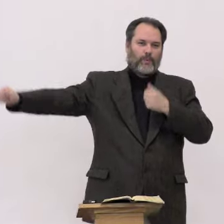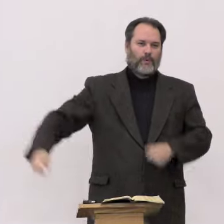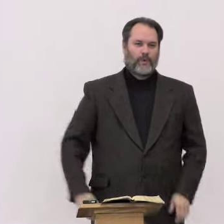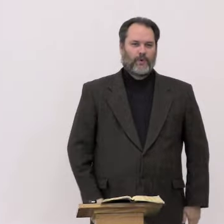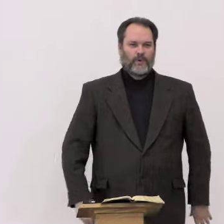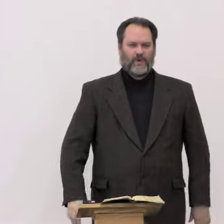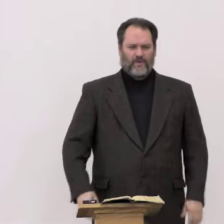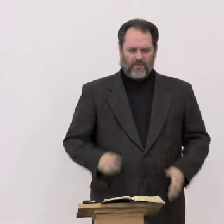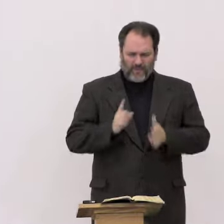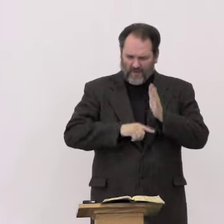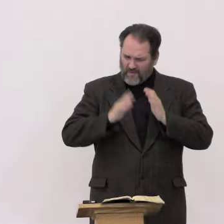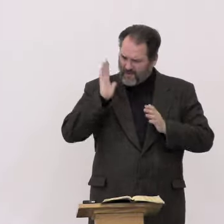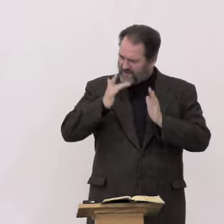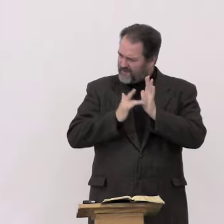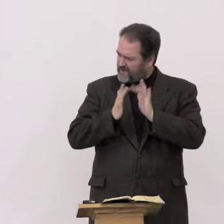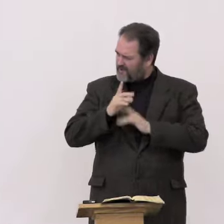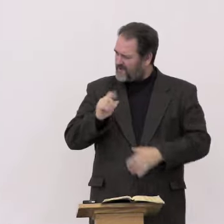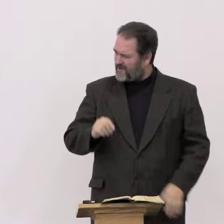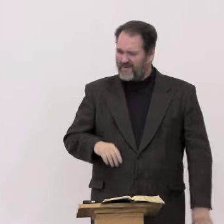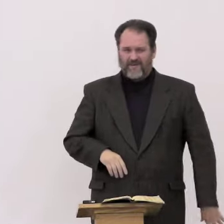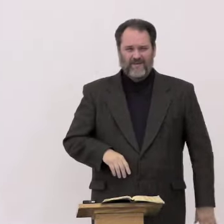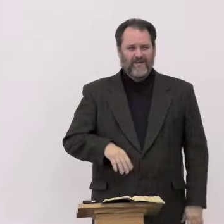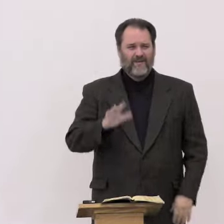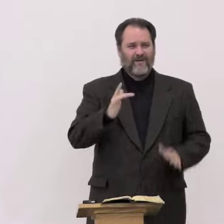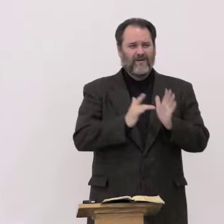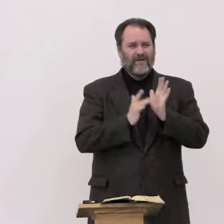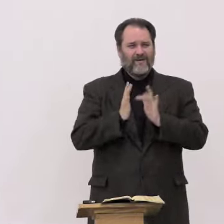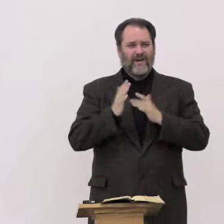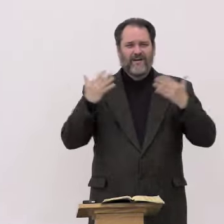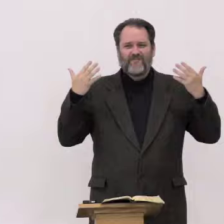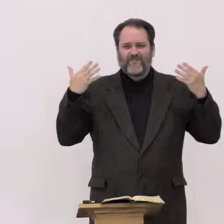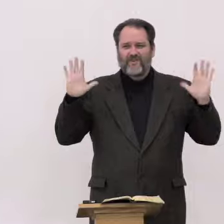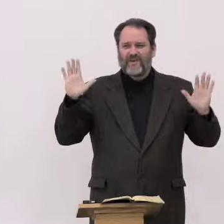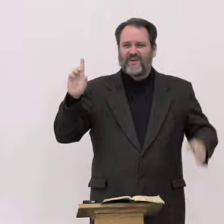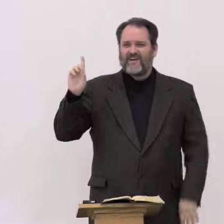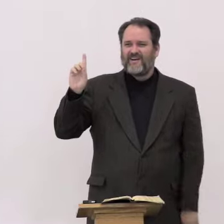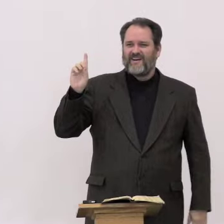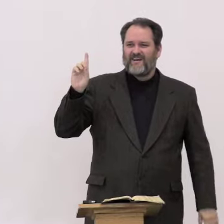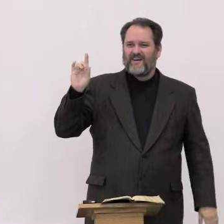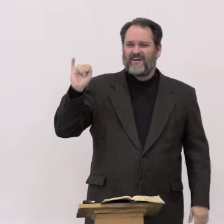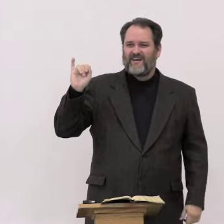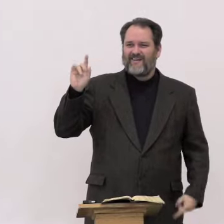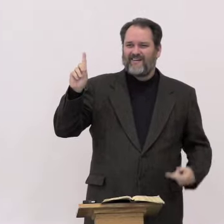that away. What would Jesus do? Jesus already did.